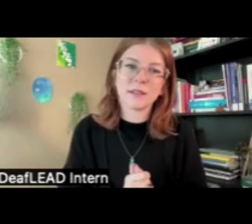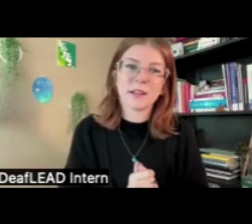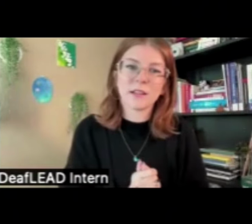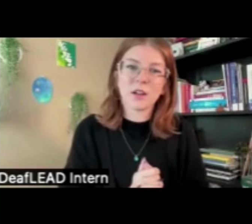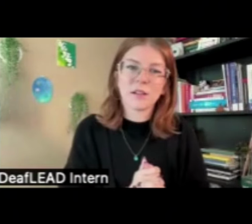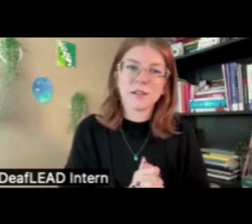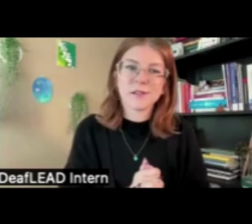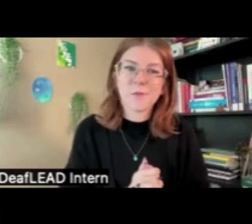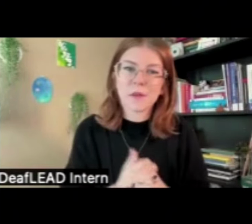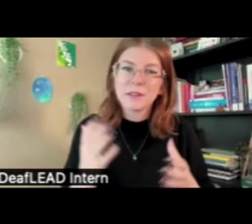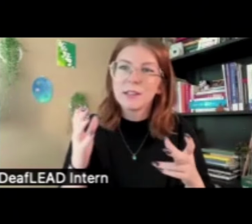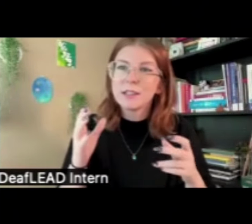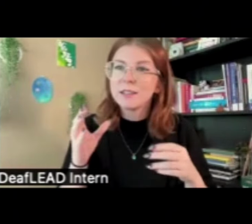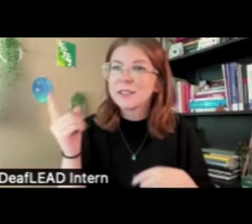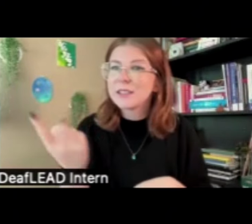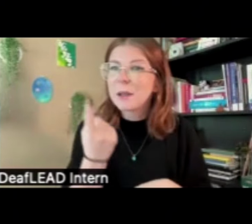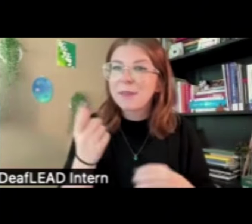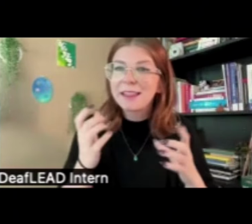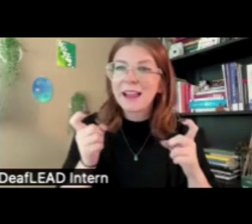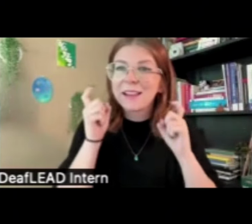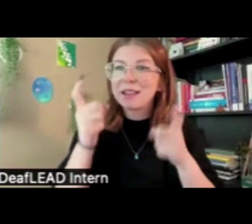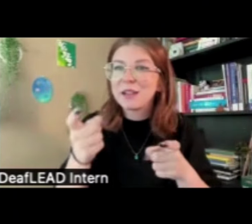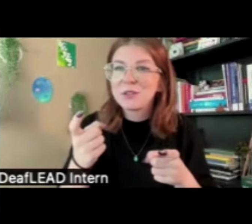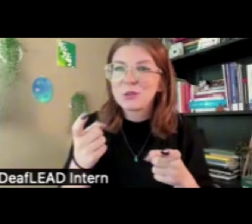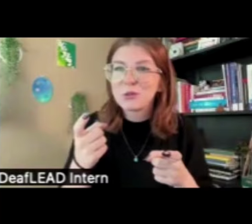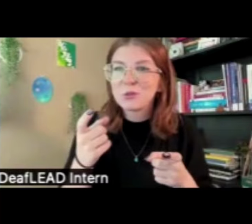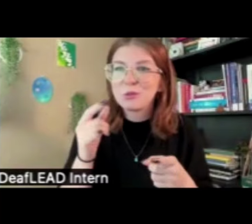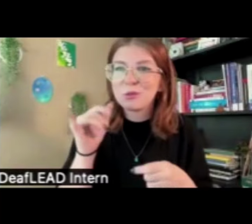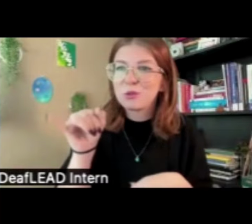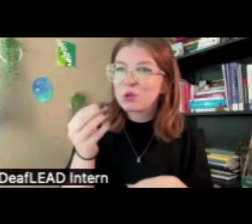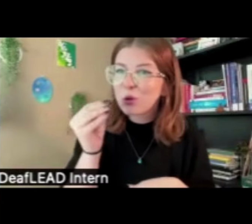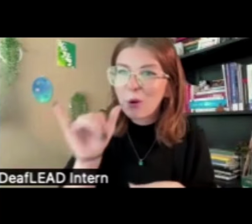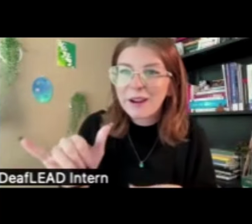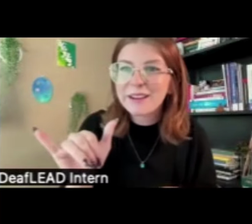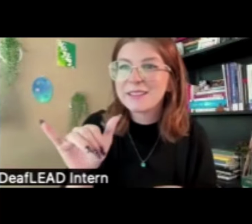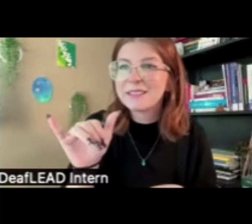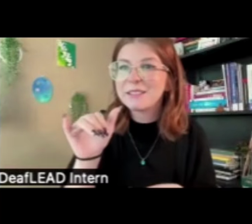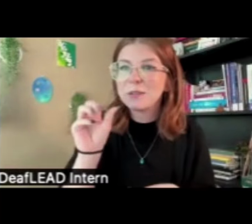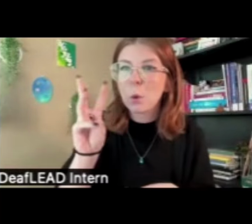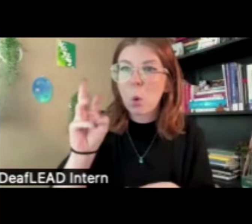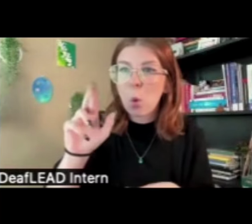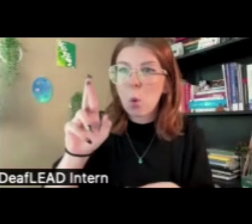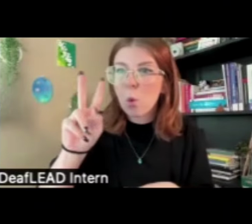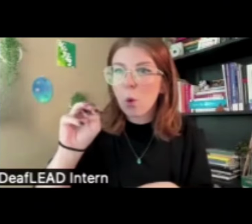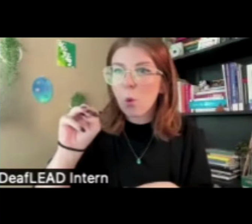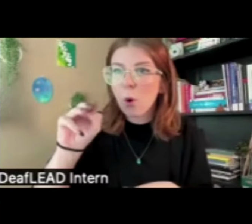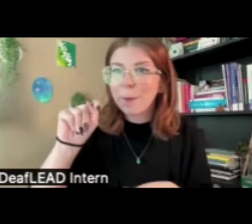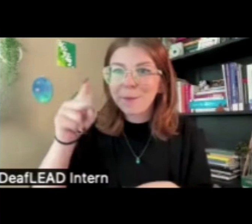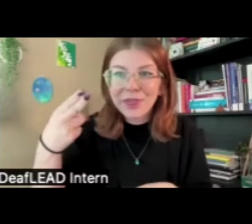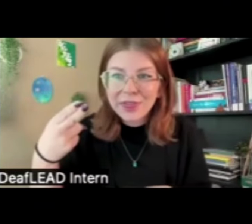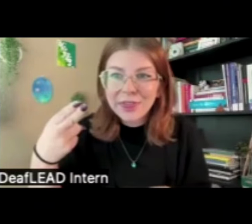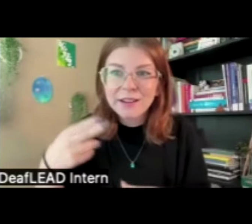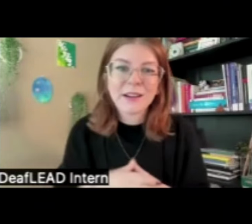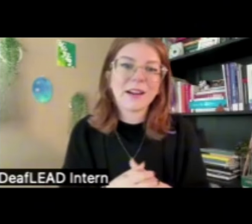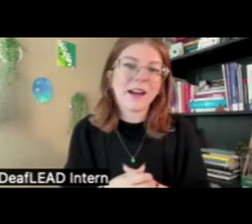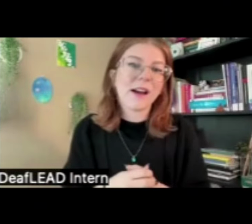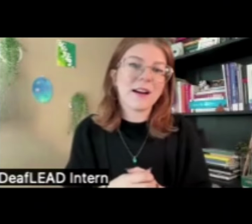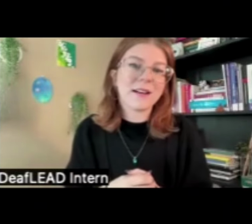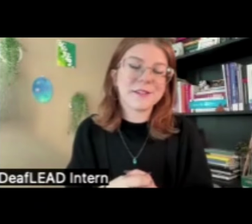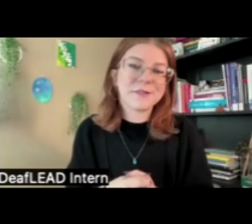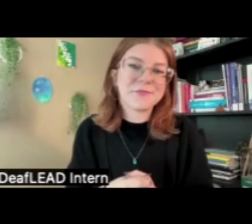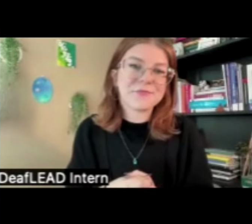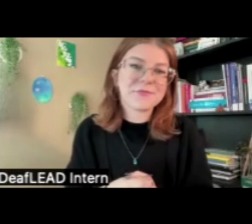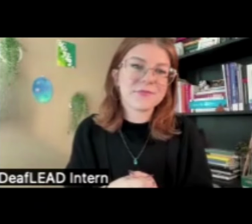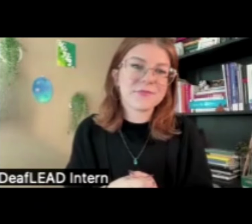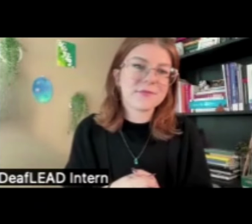or joy, enjoyment, or something that, yeah, gives you that joy,